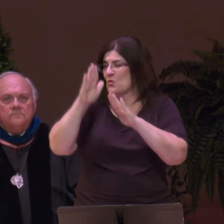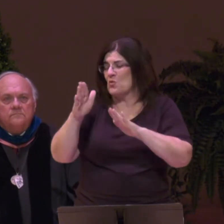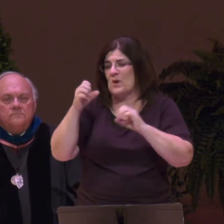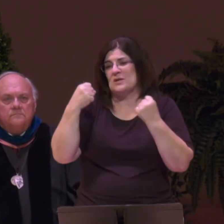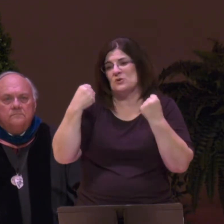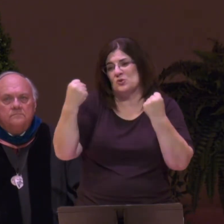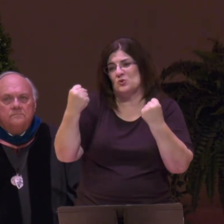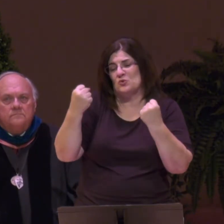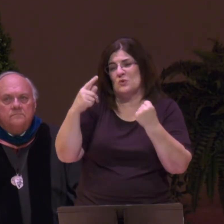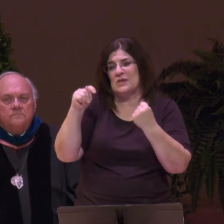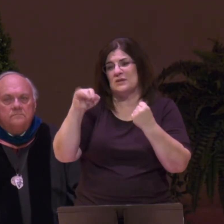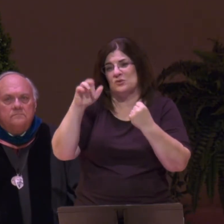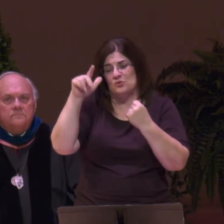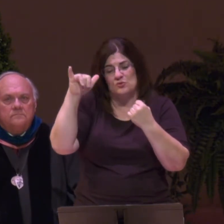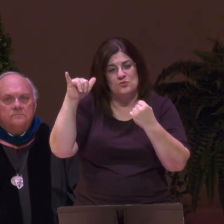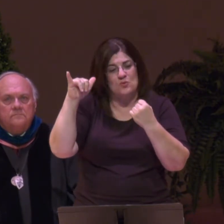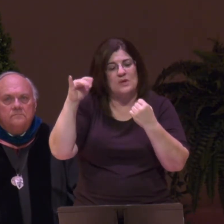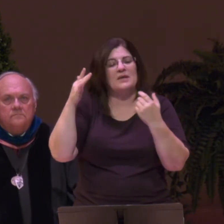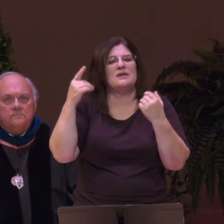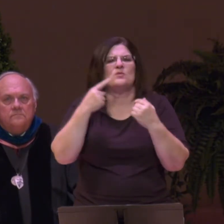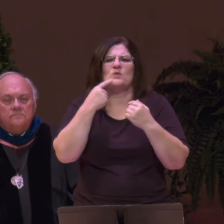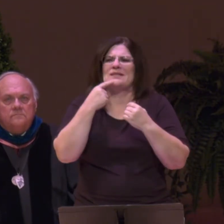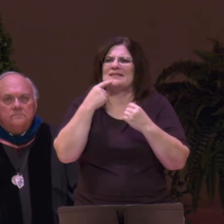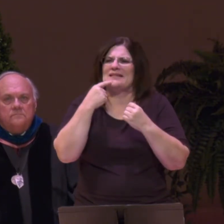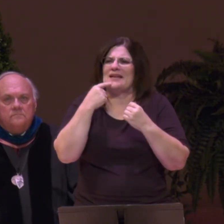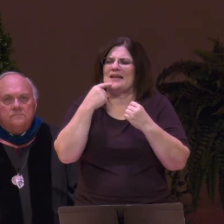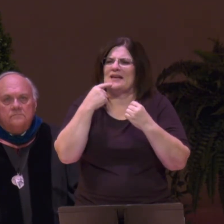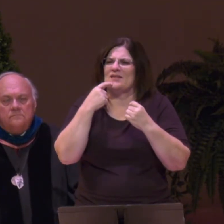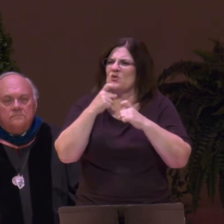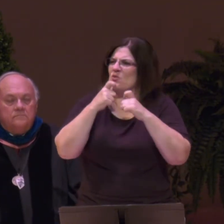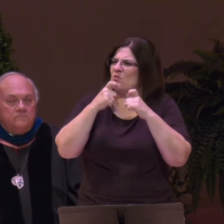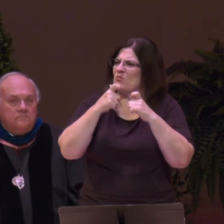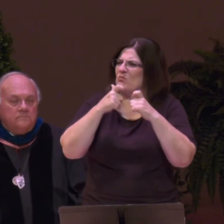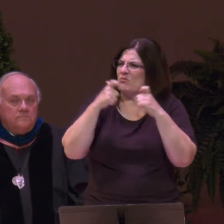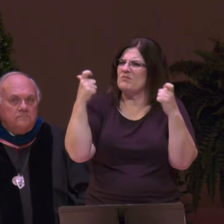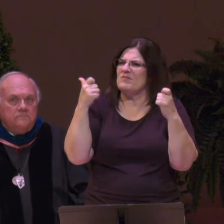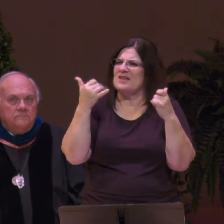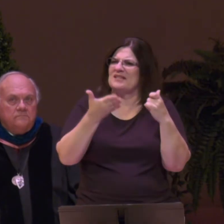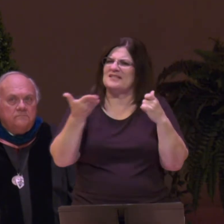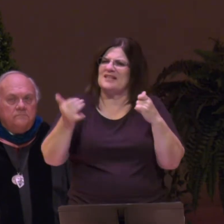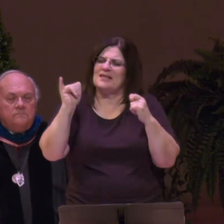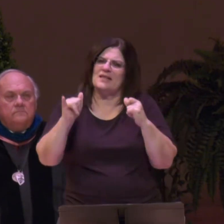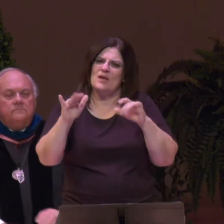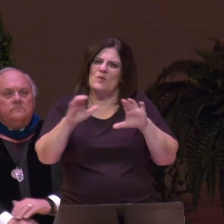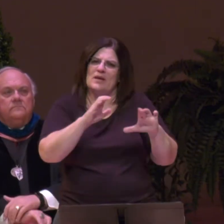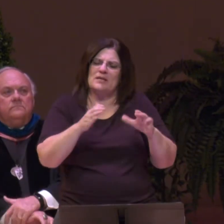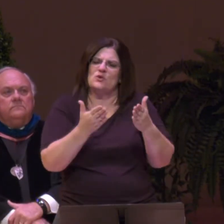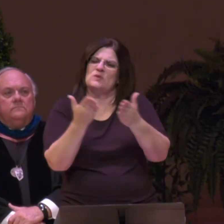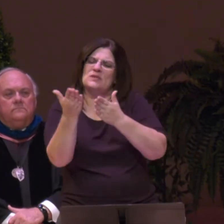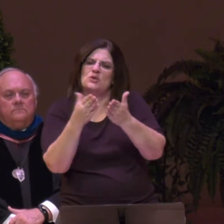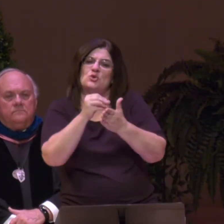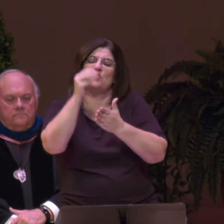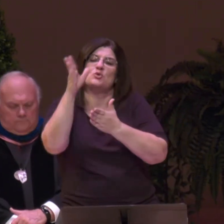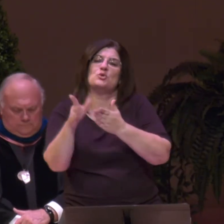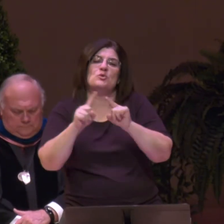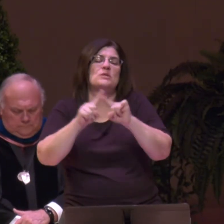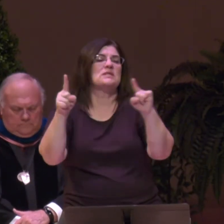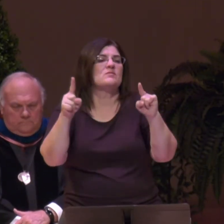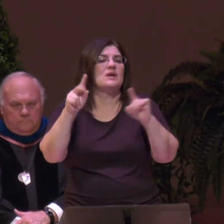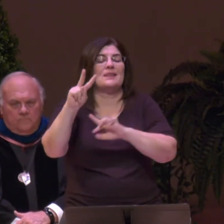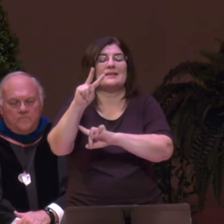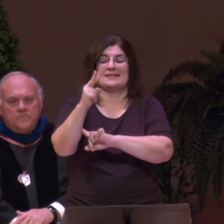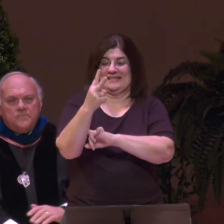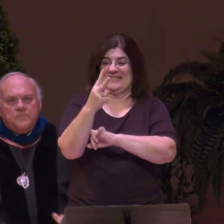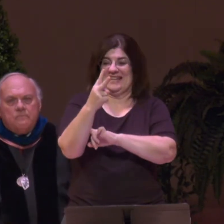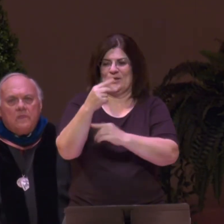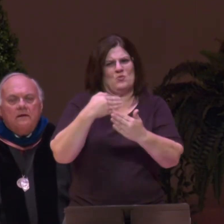and we often say the most important thing we do at Troy is to serve our students, but the second, and it's a very close